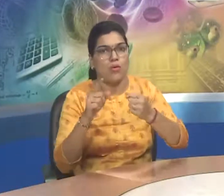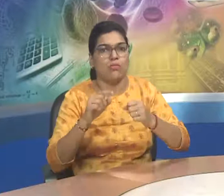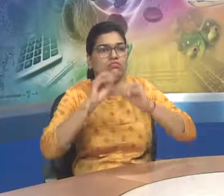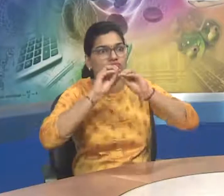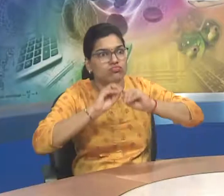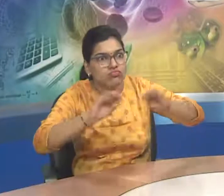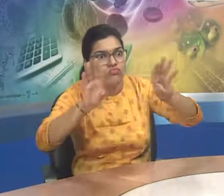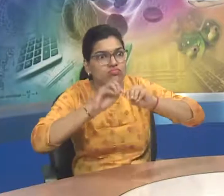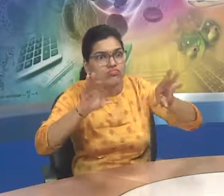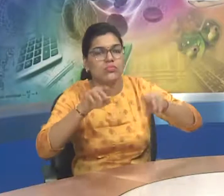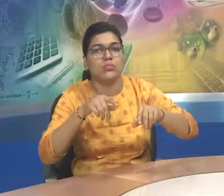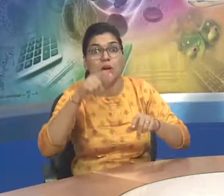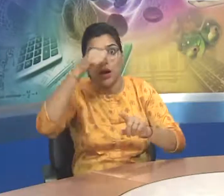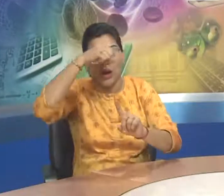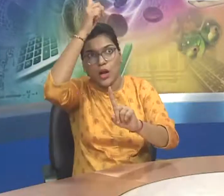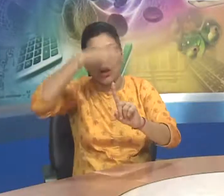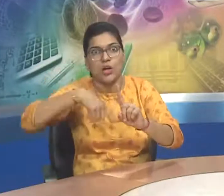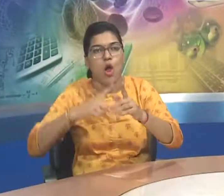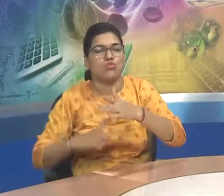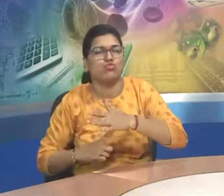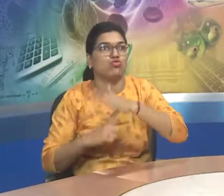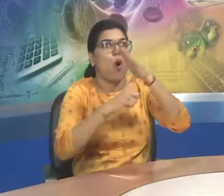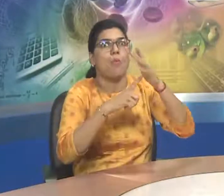at the highest national level